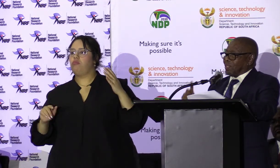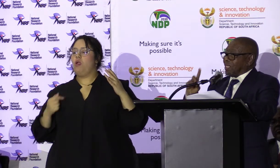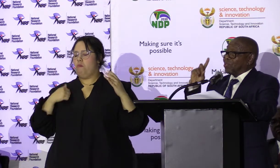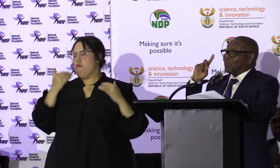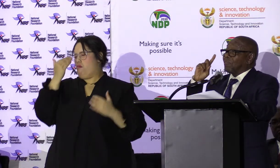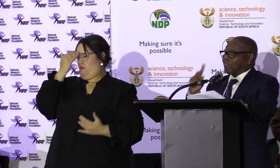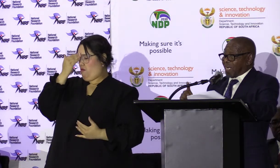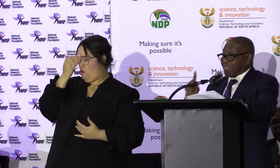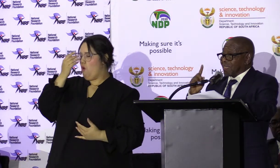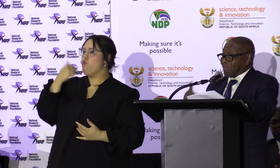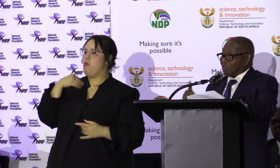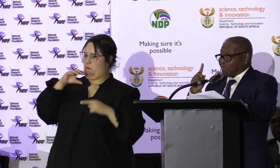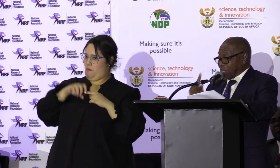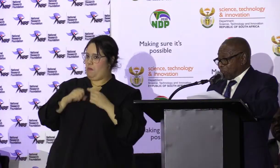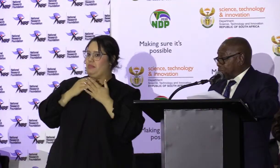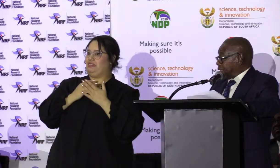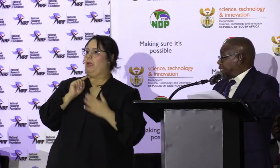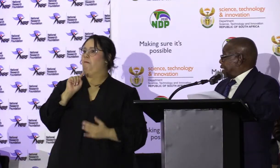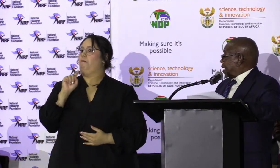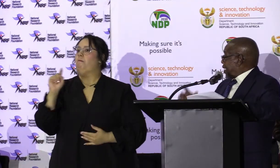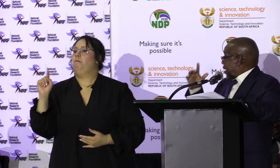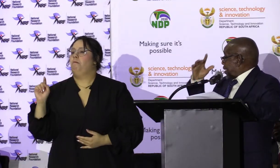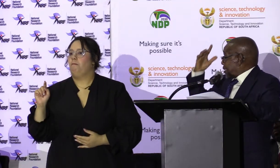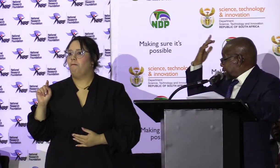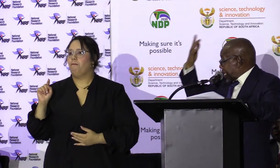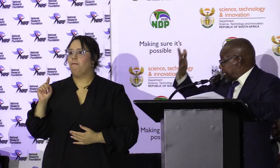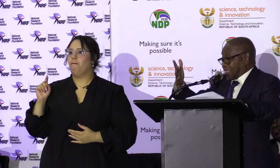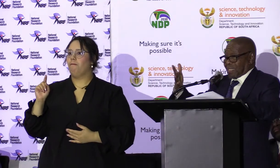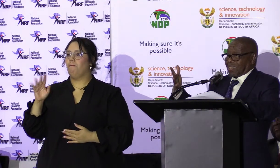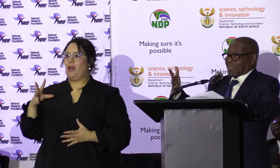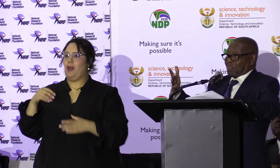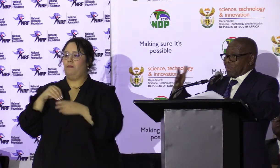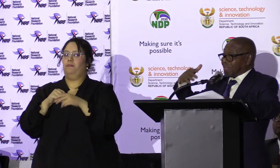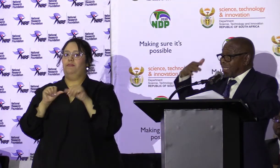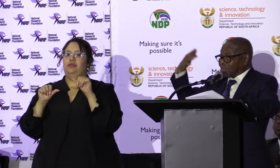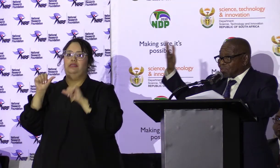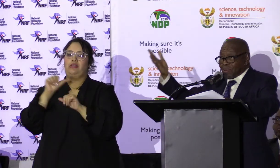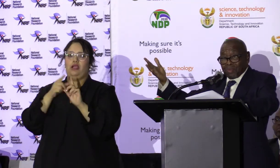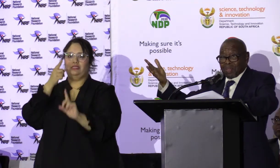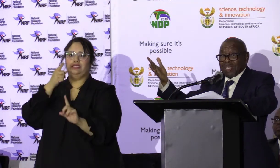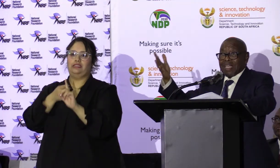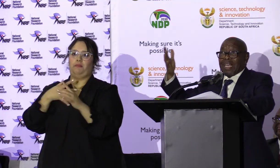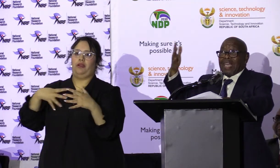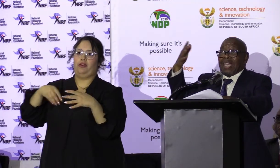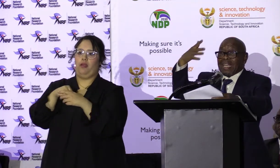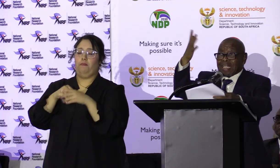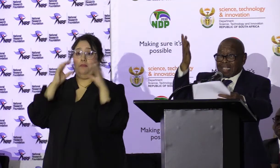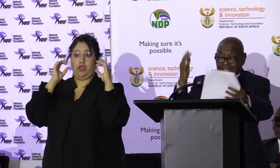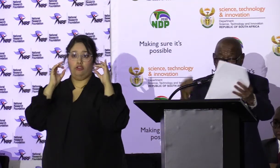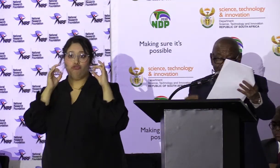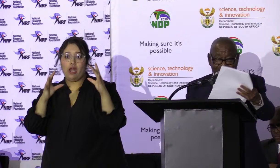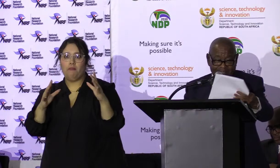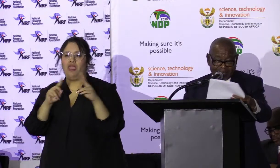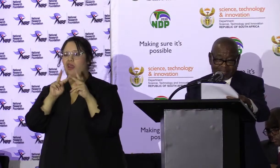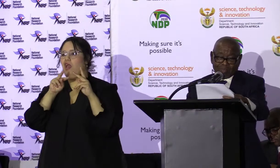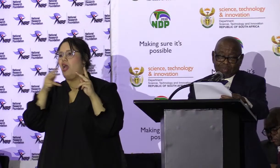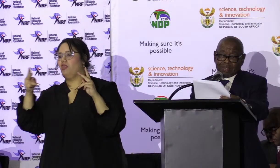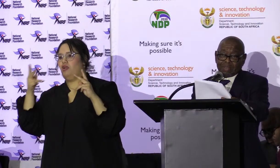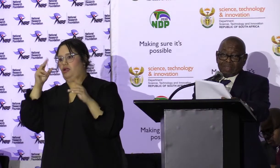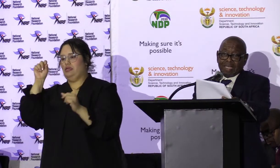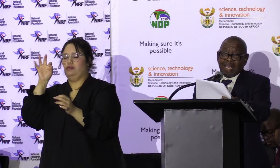doubt that you will find some of them in science disciplines, astronomy and other